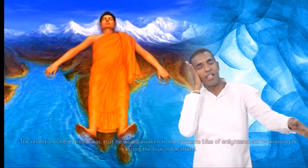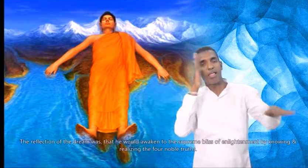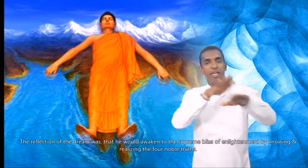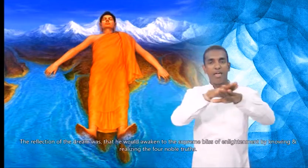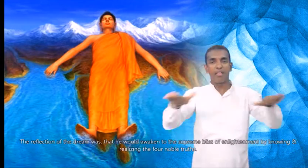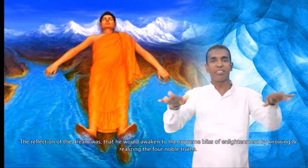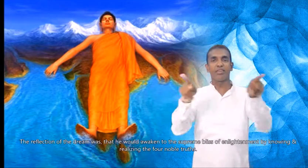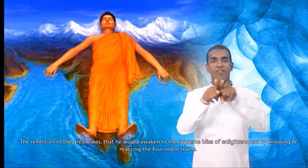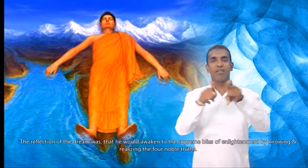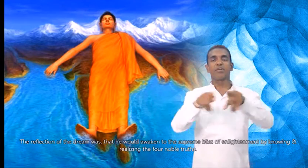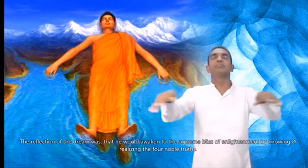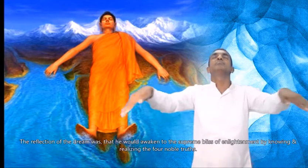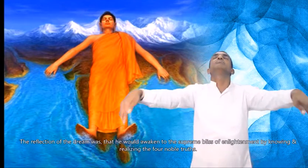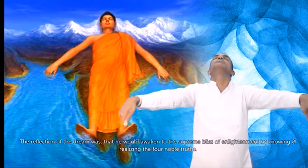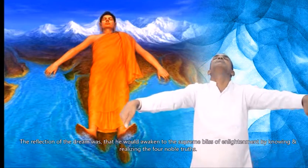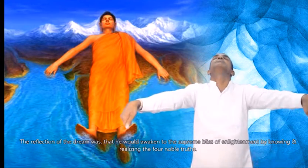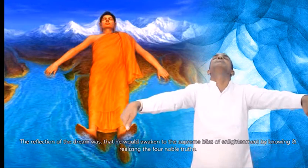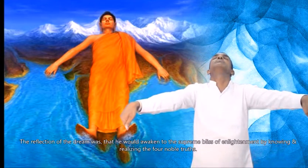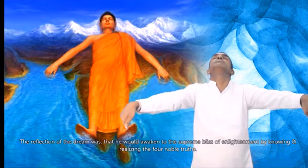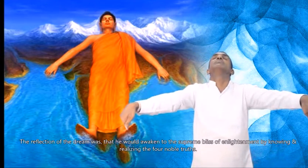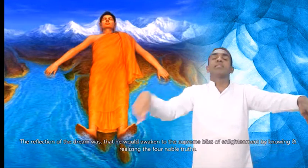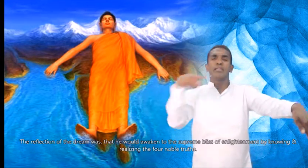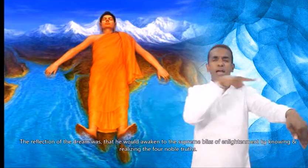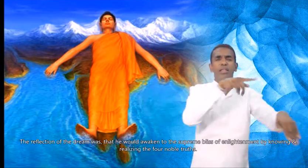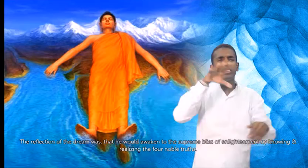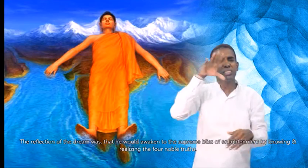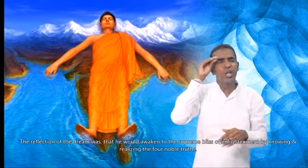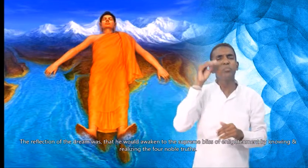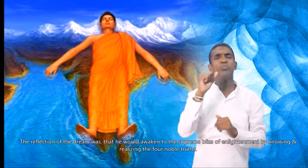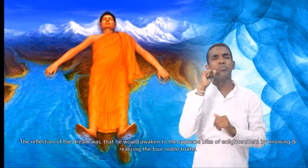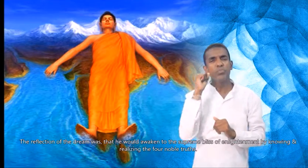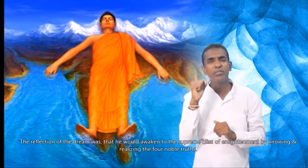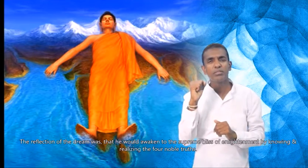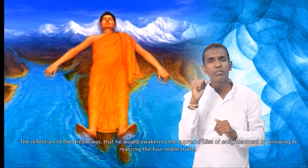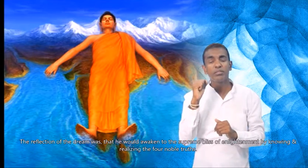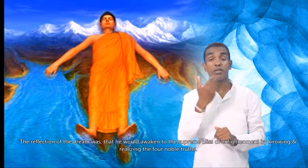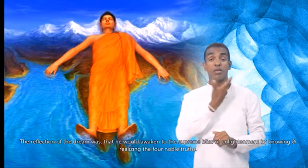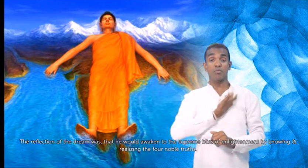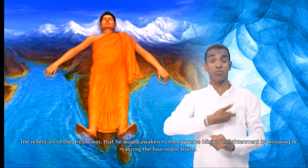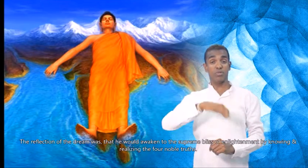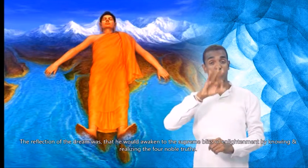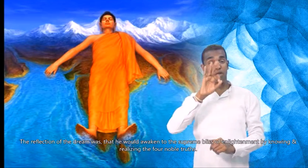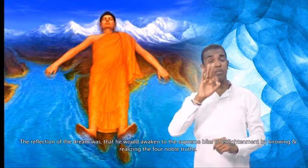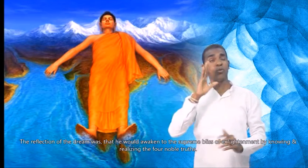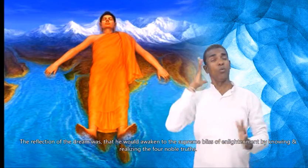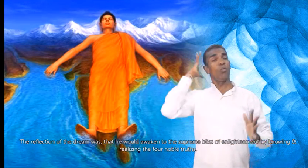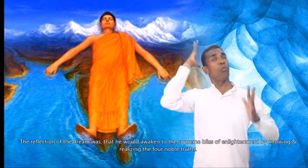The reflection of the dream was that he would awaken to the supreme bliss of enlightenment by knowing